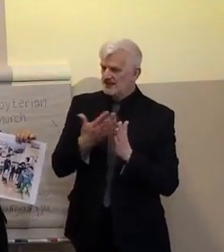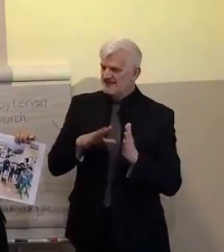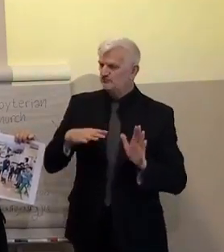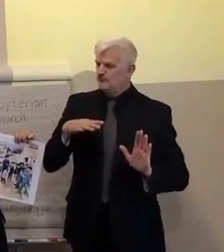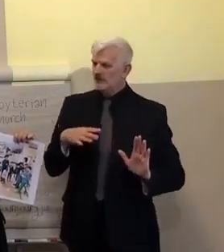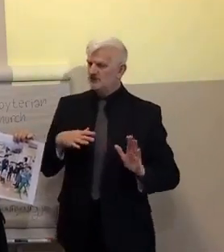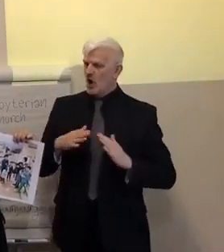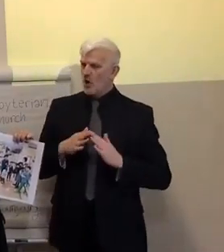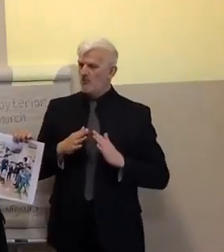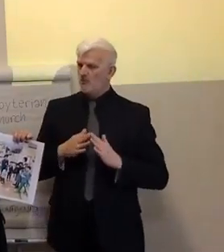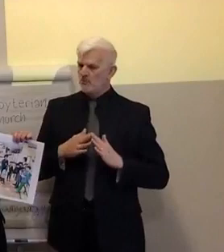home.